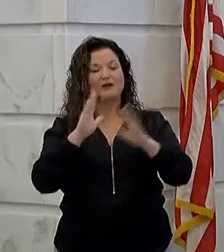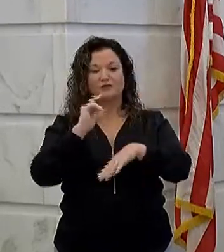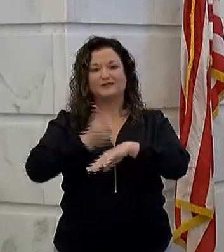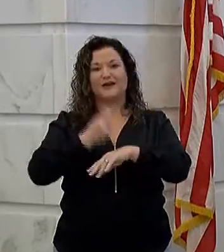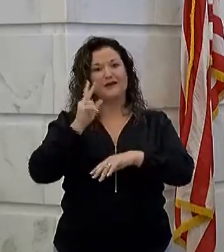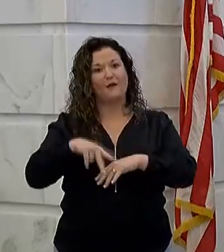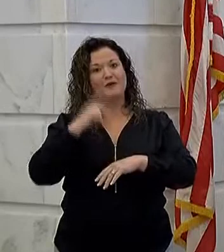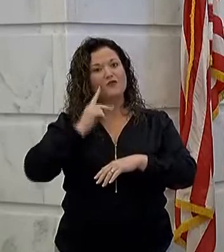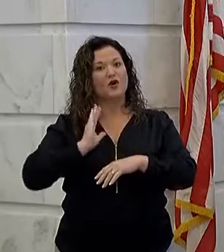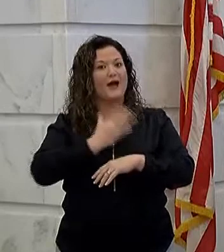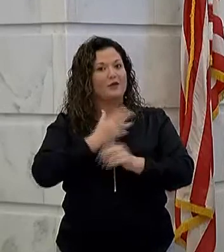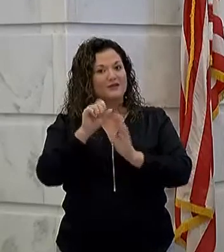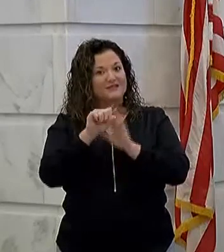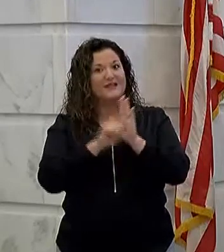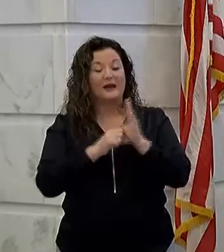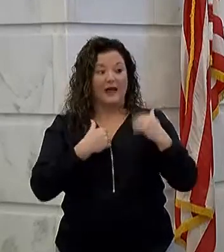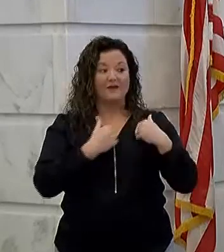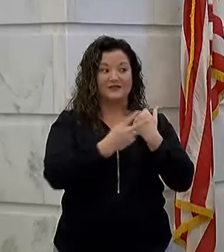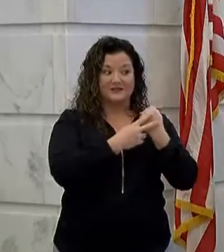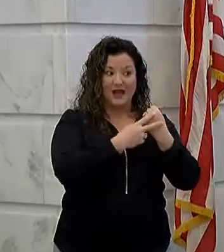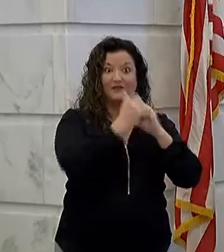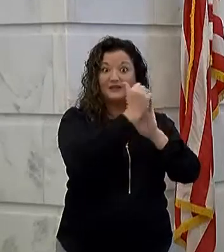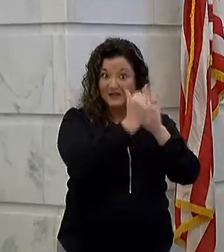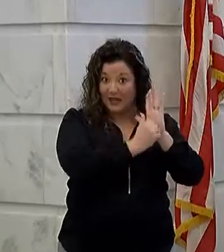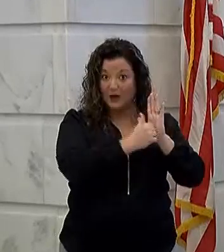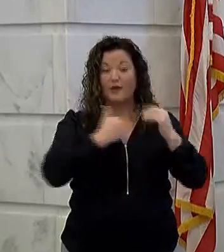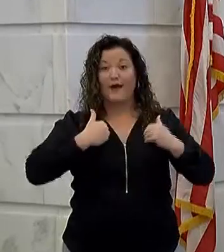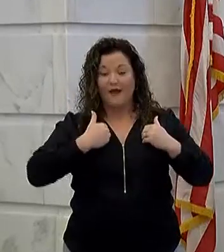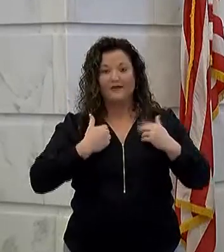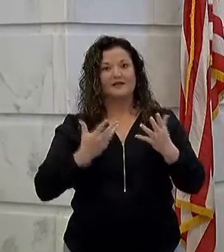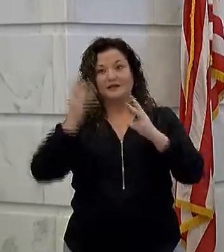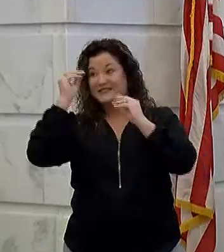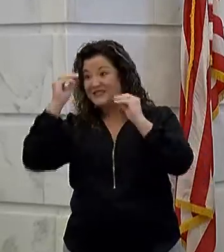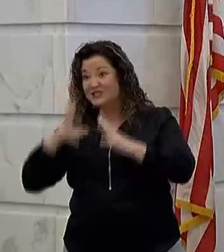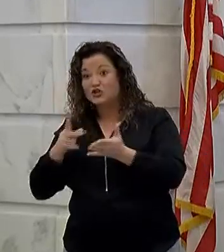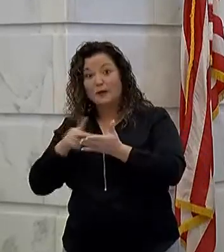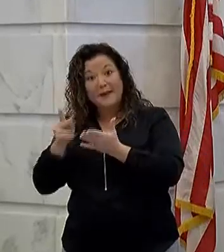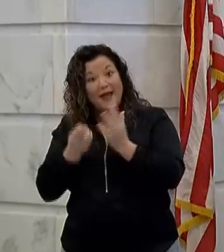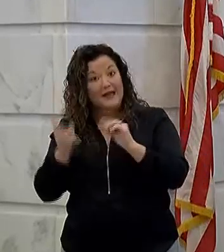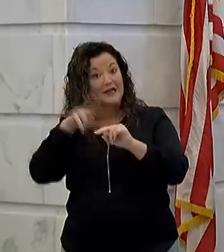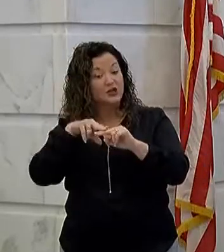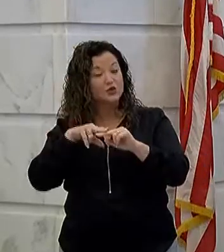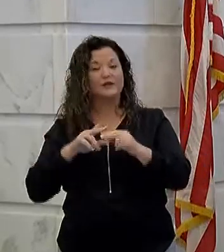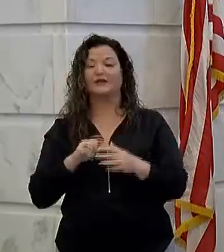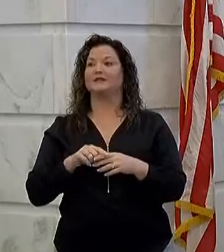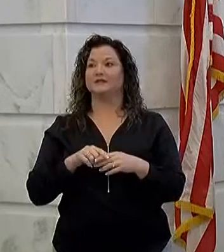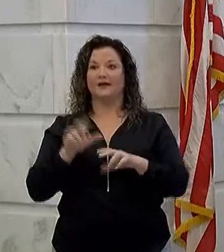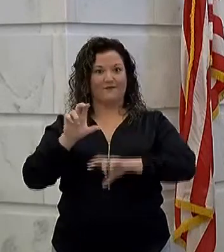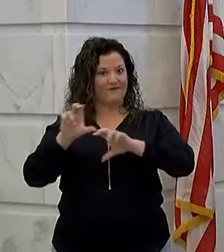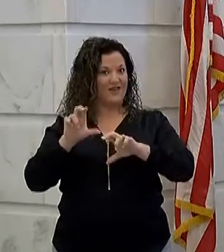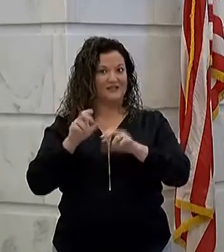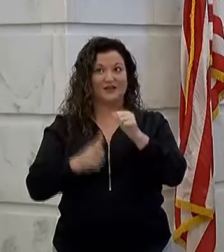with a savings account, with having teacher pay increases, investing the